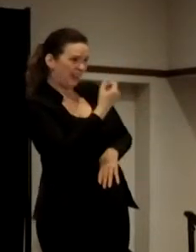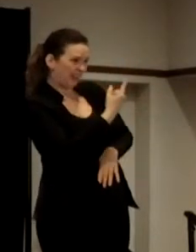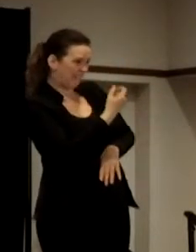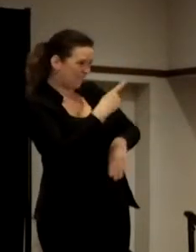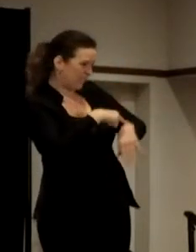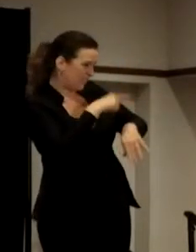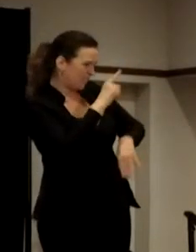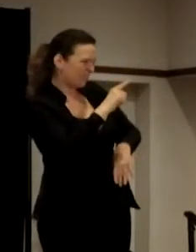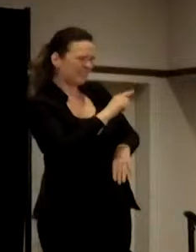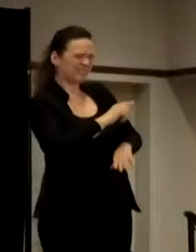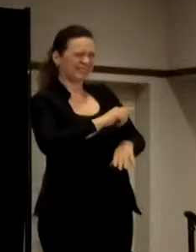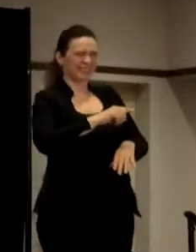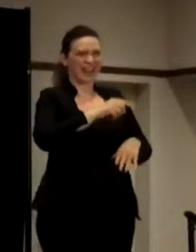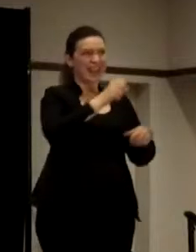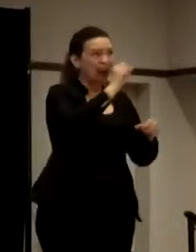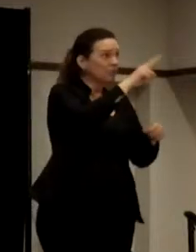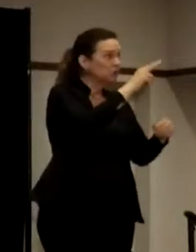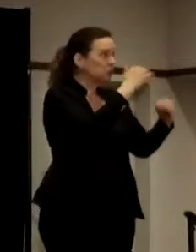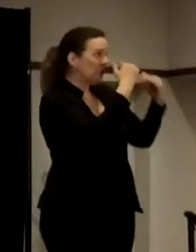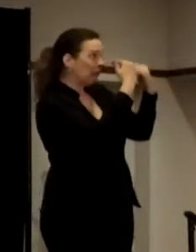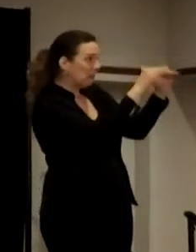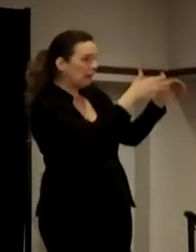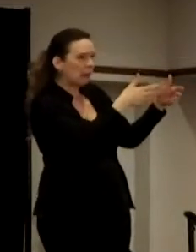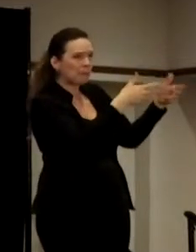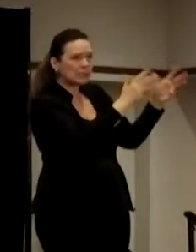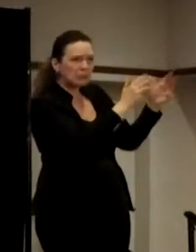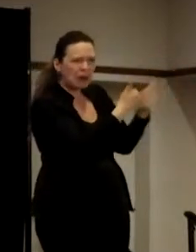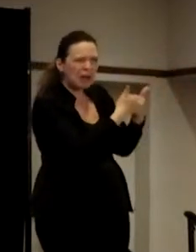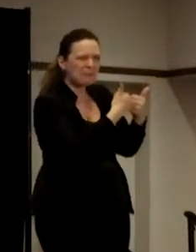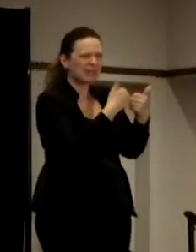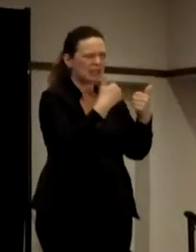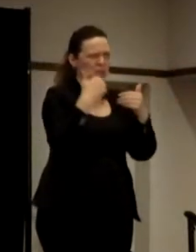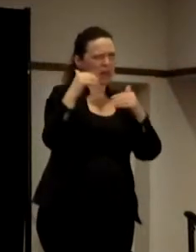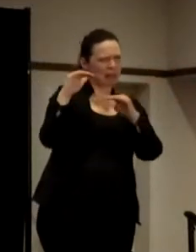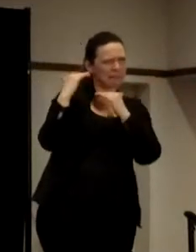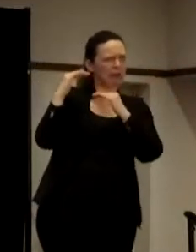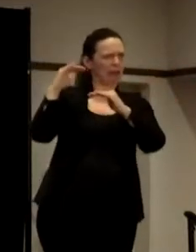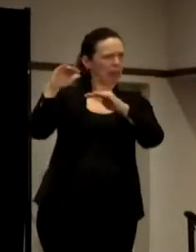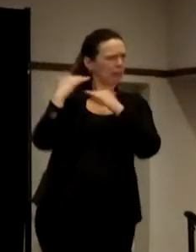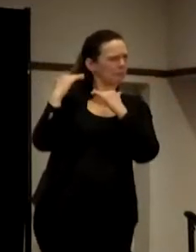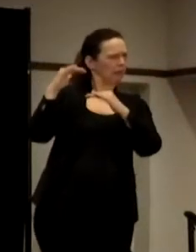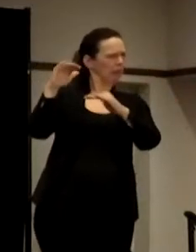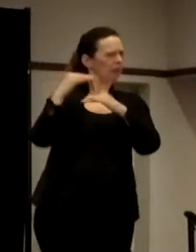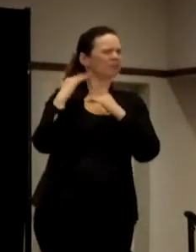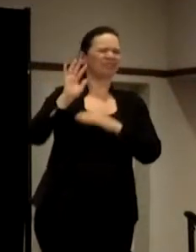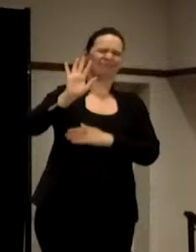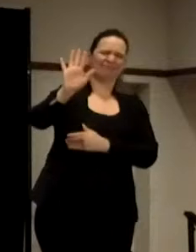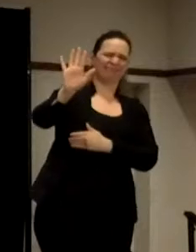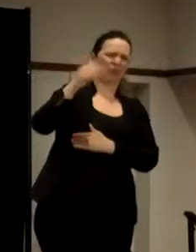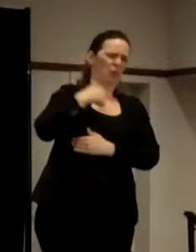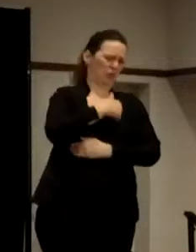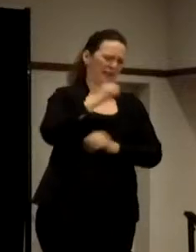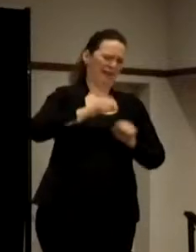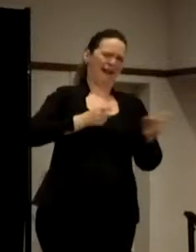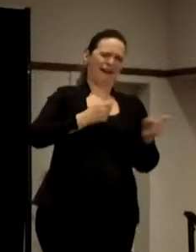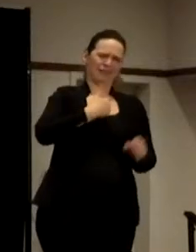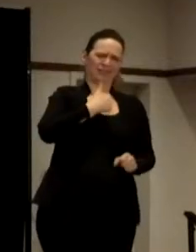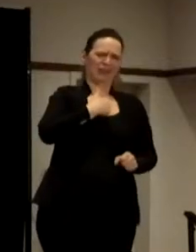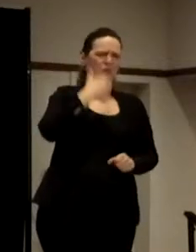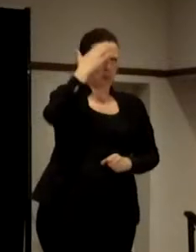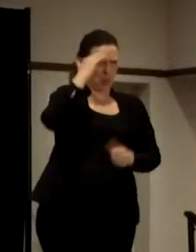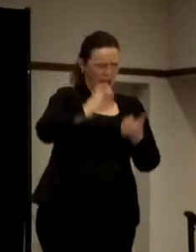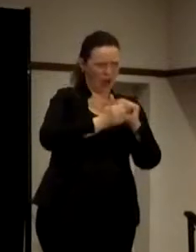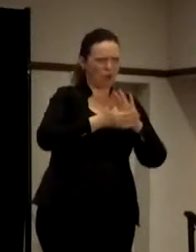the place at halftime, or are we setting ourselves up for failure, right? I understand if a community's positive rate is much,